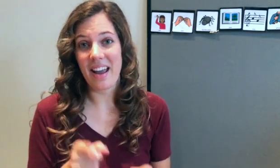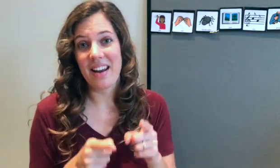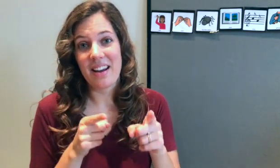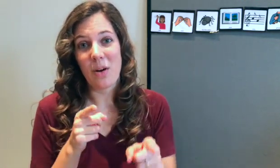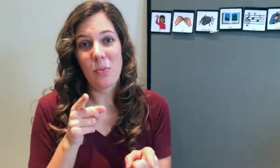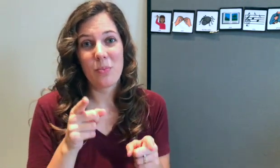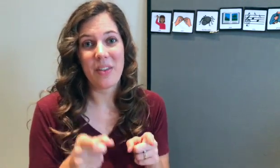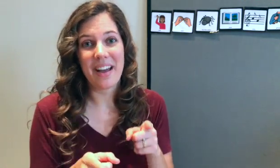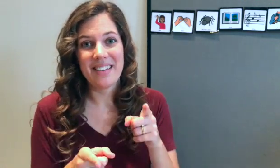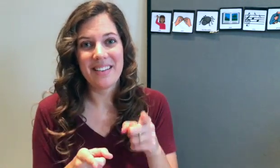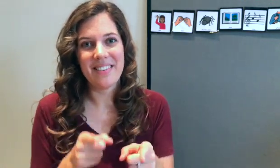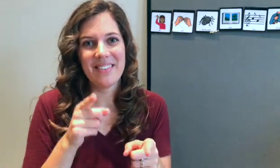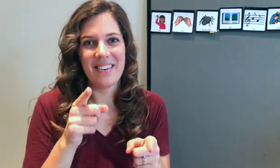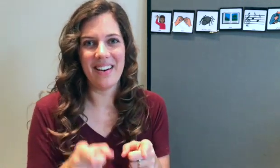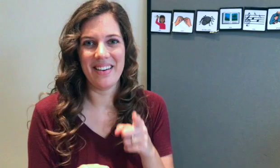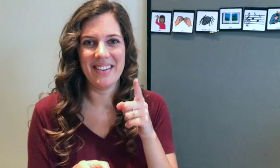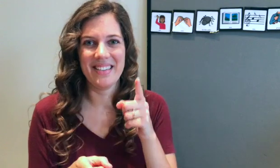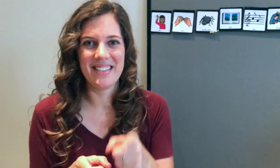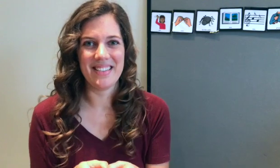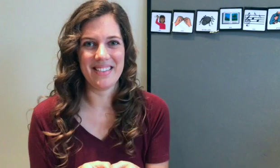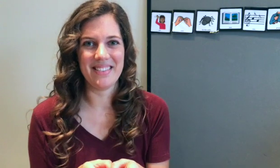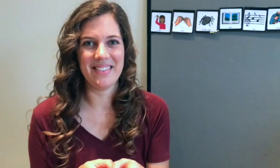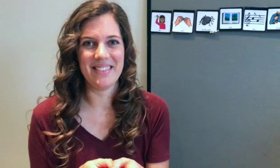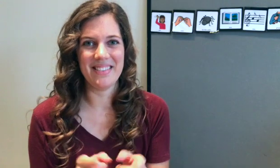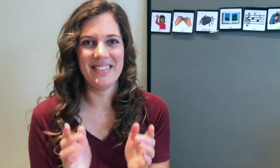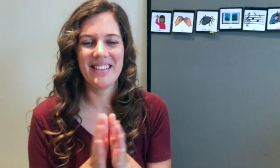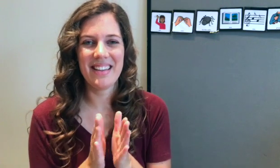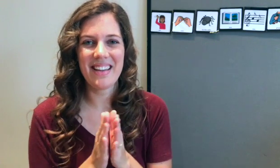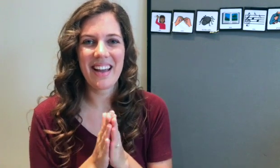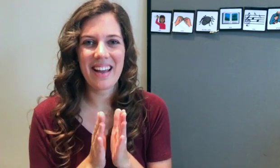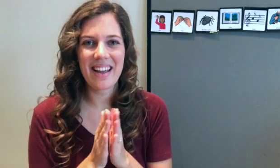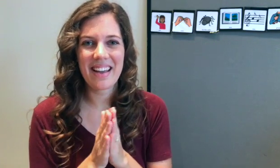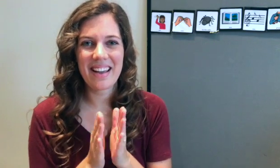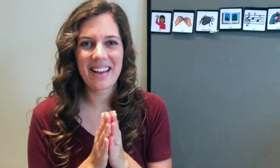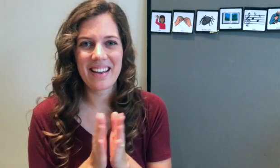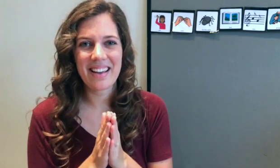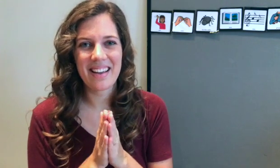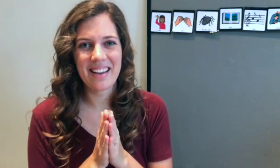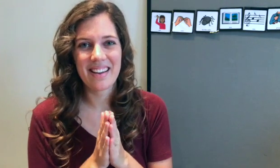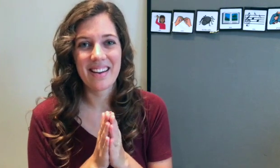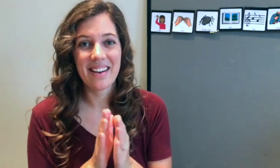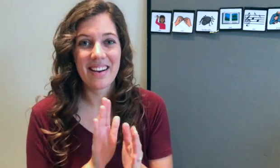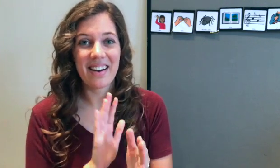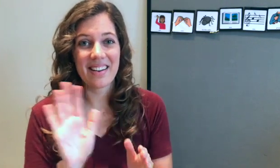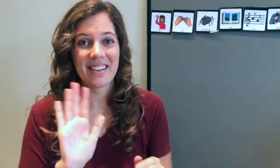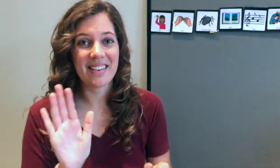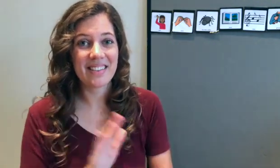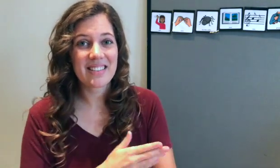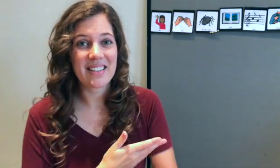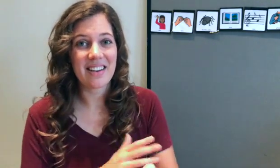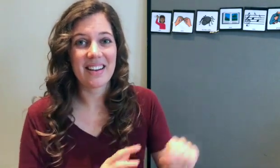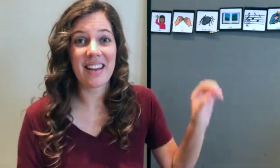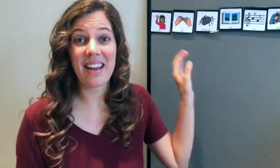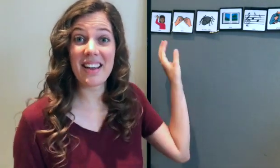and I hope that you are too. Yay! Our hello song is